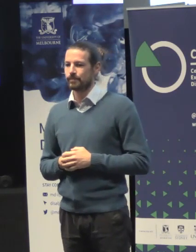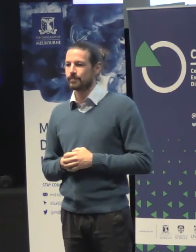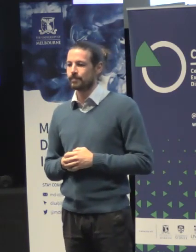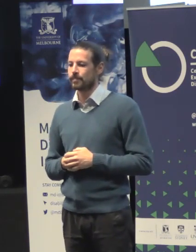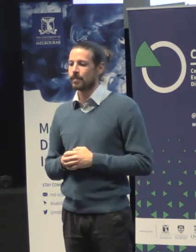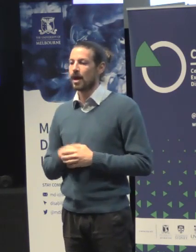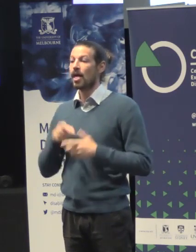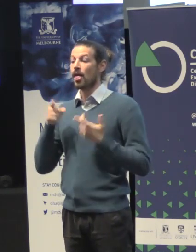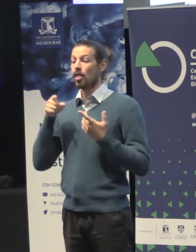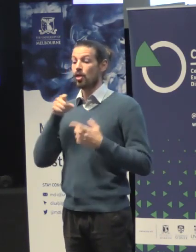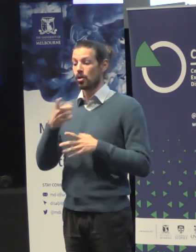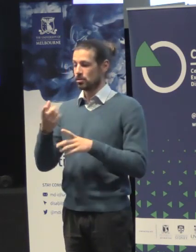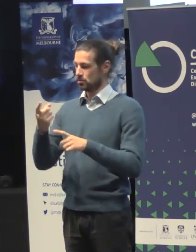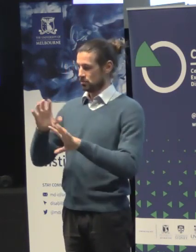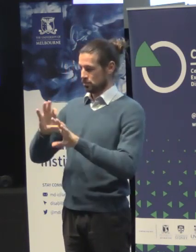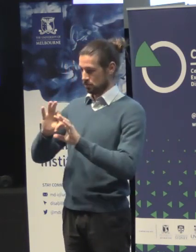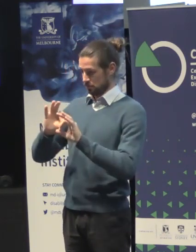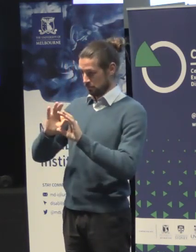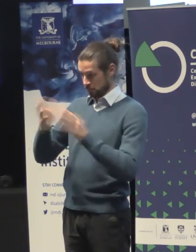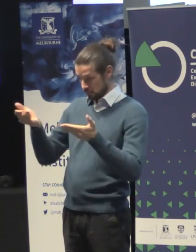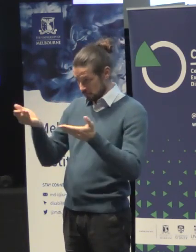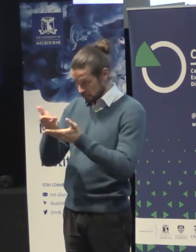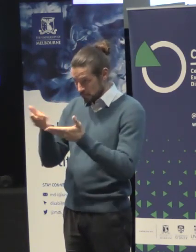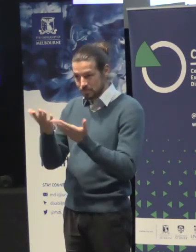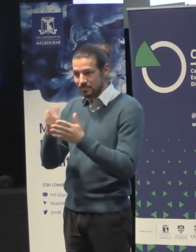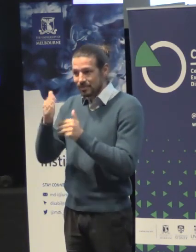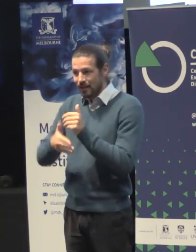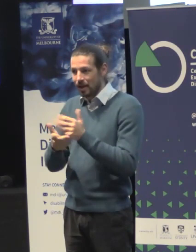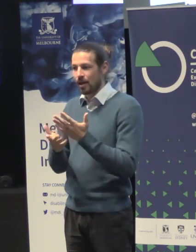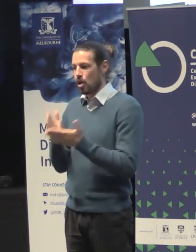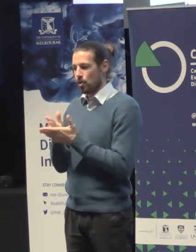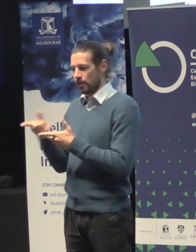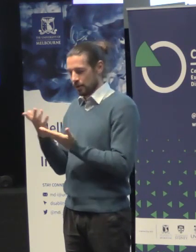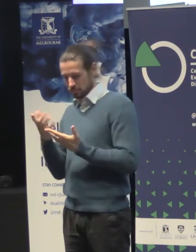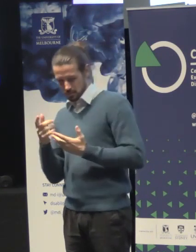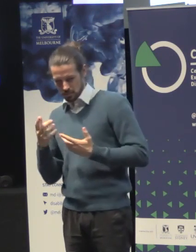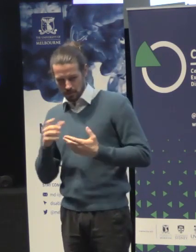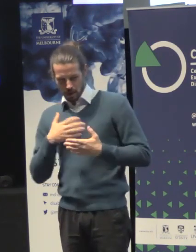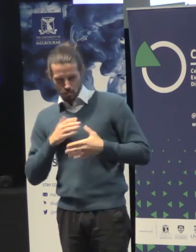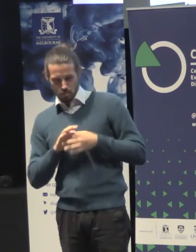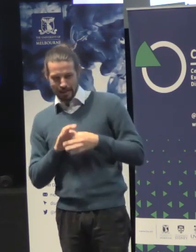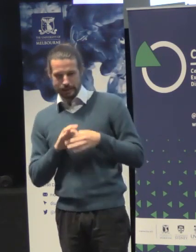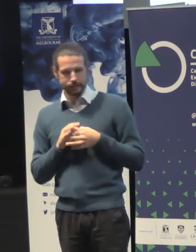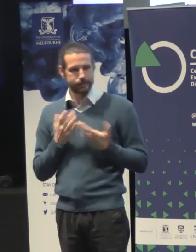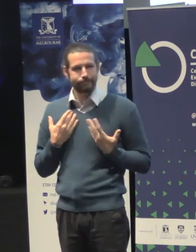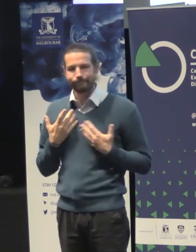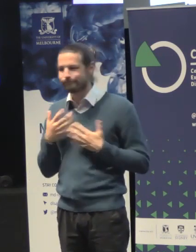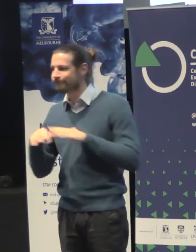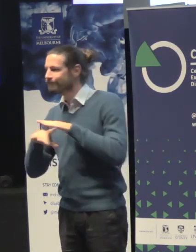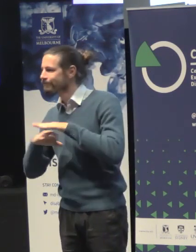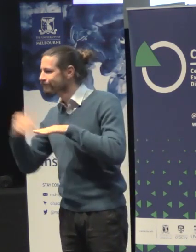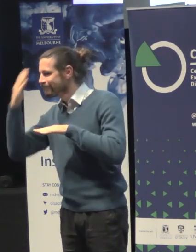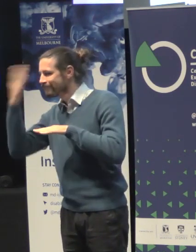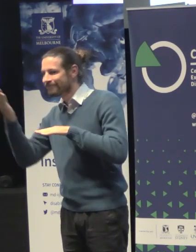this was private. There's a quotation here. Disabled people and their attendants are left to grapple with the nature of their relationship privately, away from